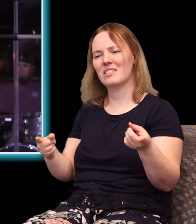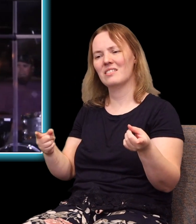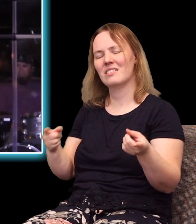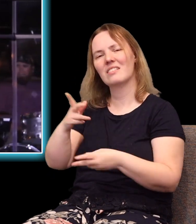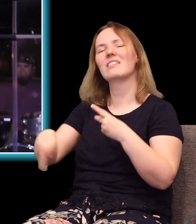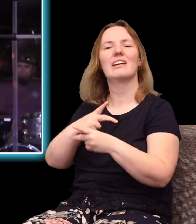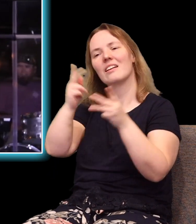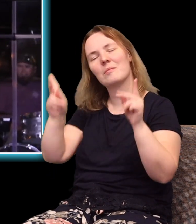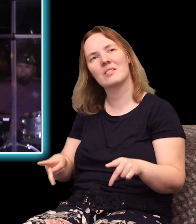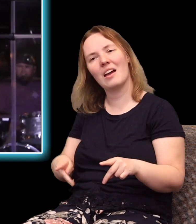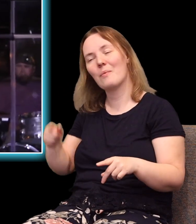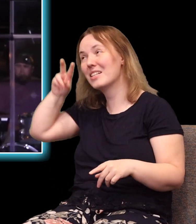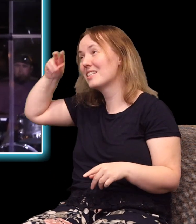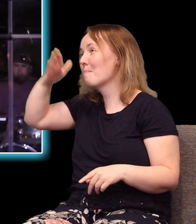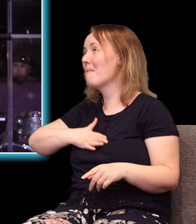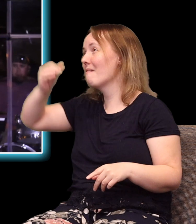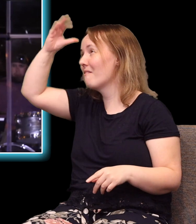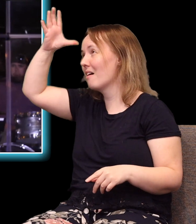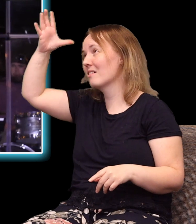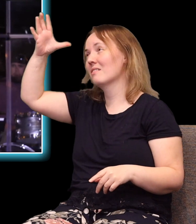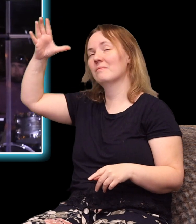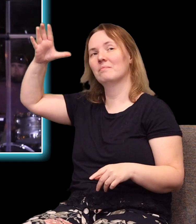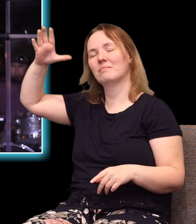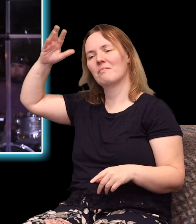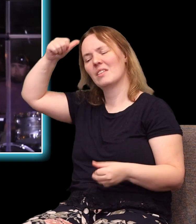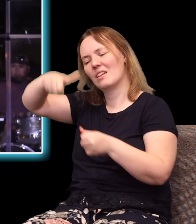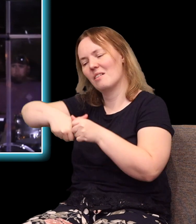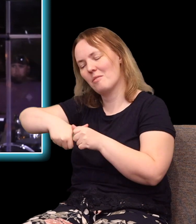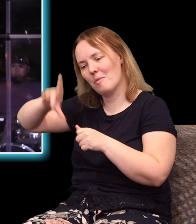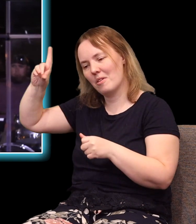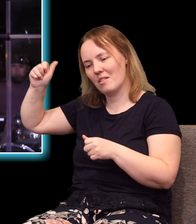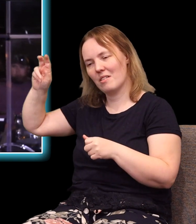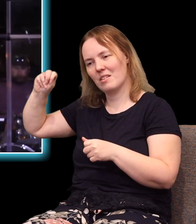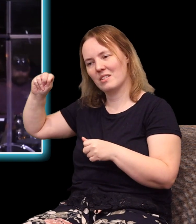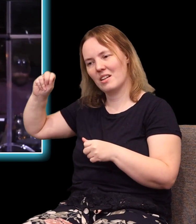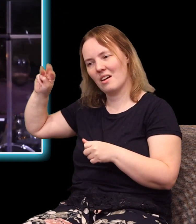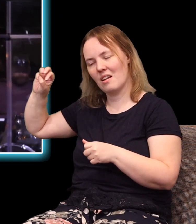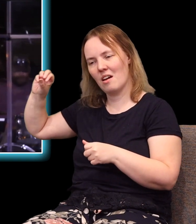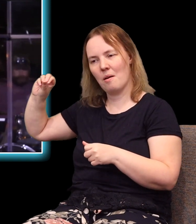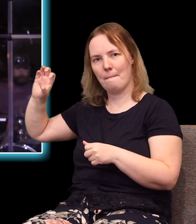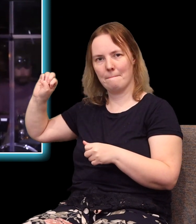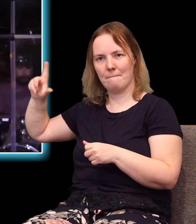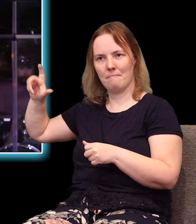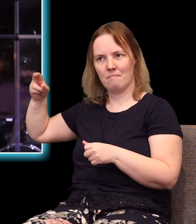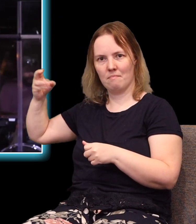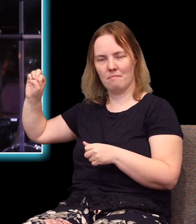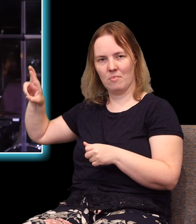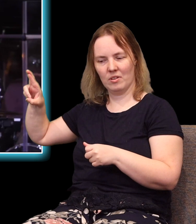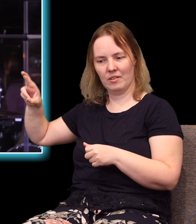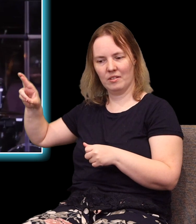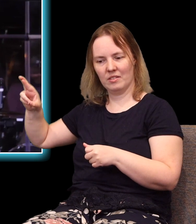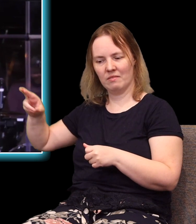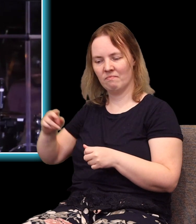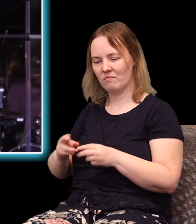being. I want to look in the mirror and see my Father. I remember Dan Moeller said a number of years ago, I loved it, driving down the highway